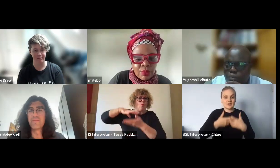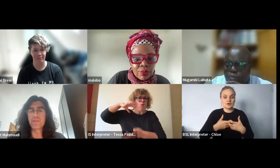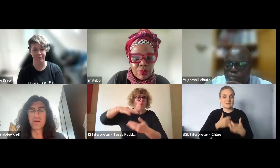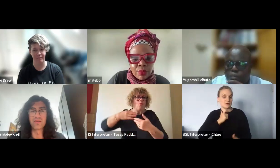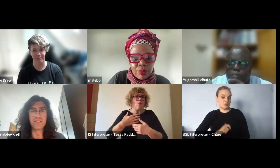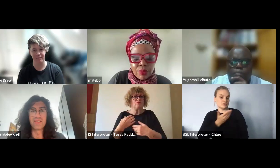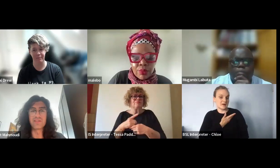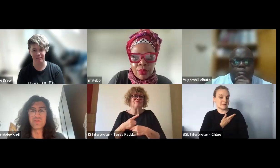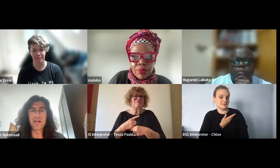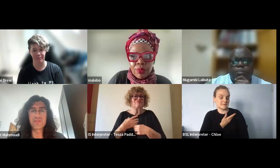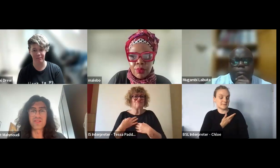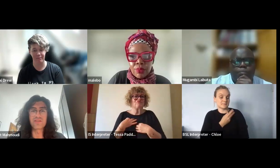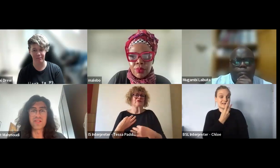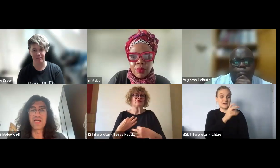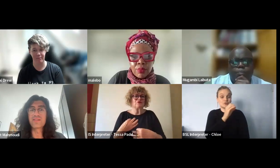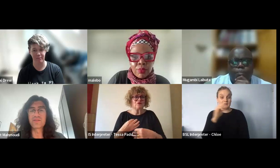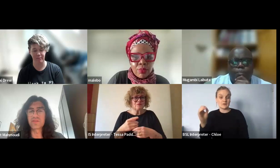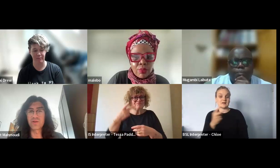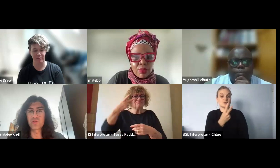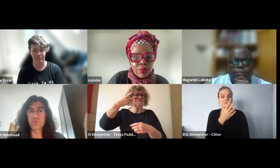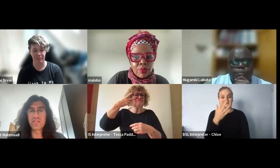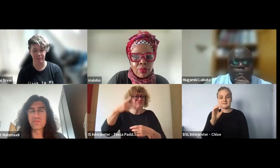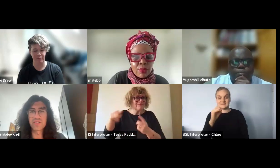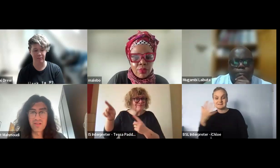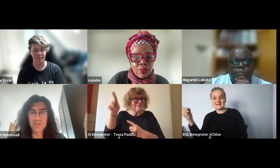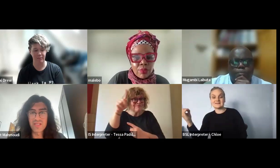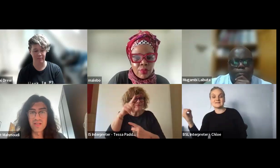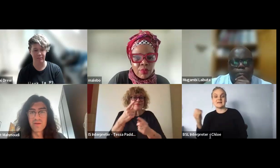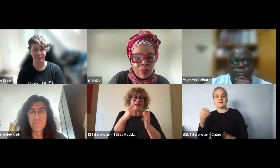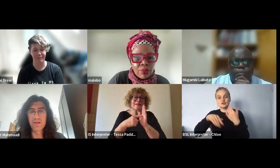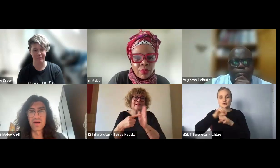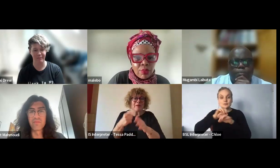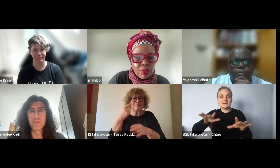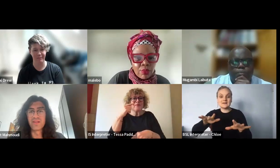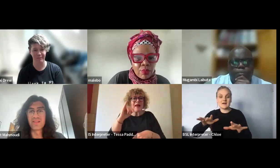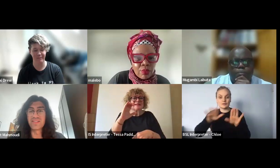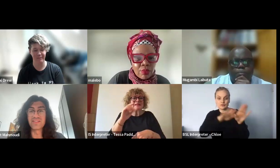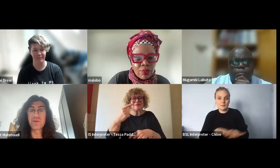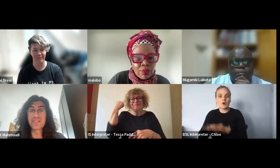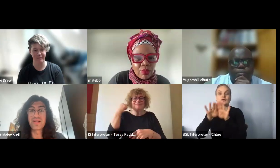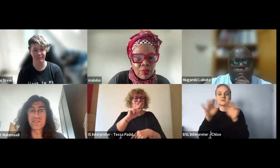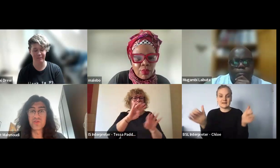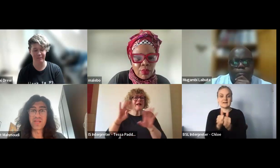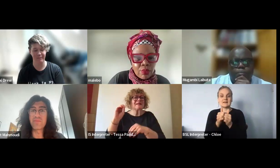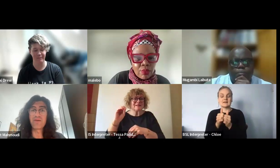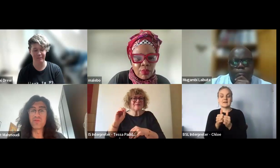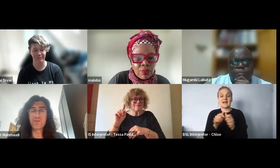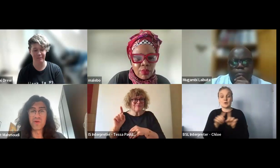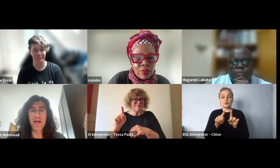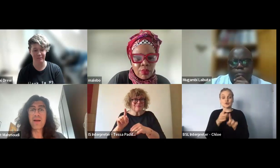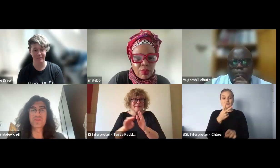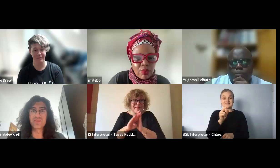rights. In the 2000s and the 2010s, it was about social media for democracy. In the 2010s, it also